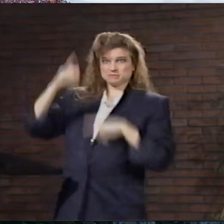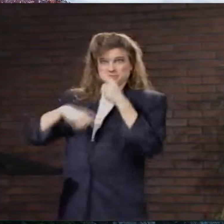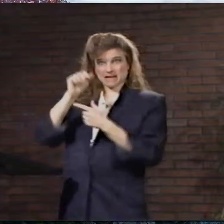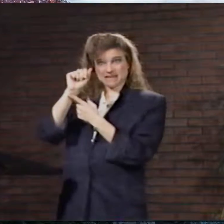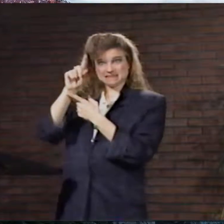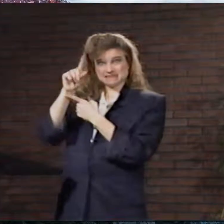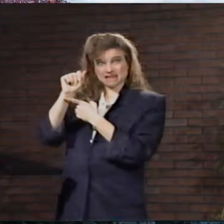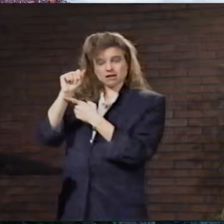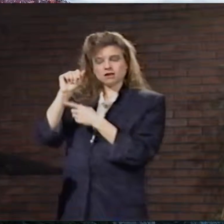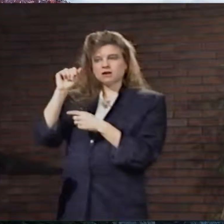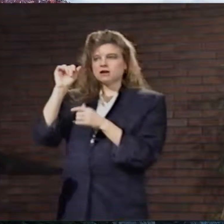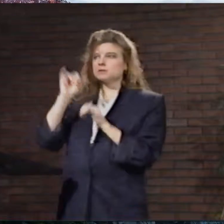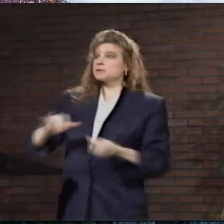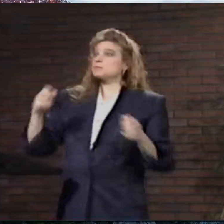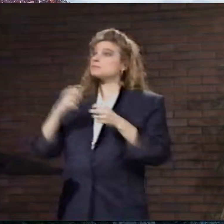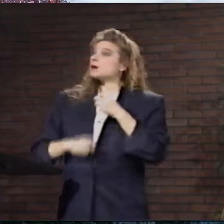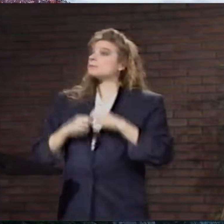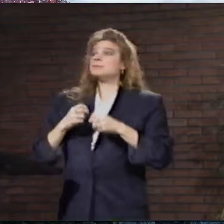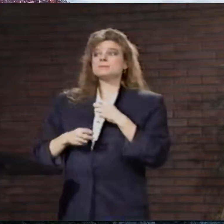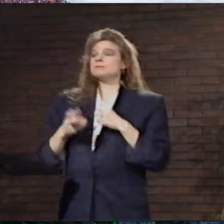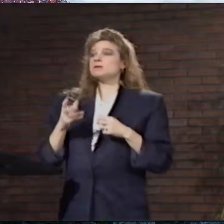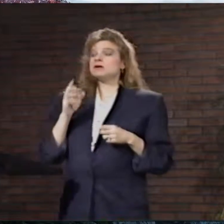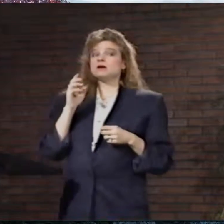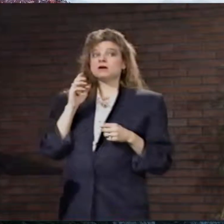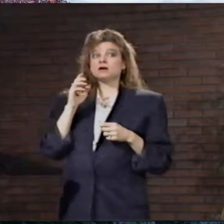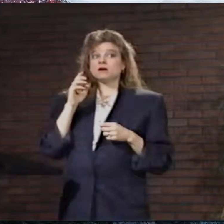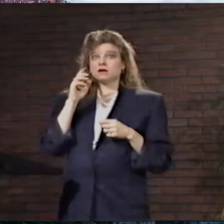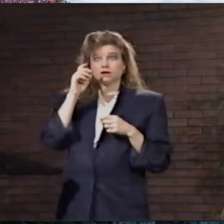is working with the interpreter.